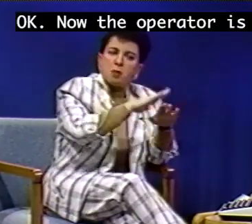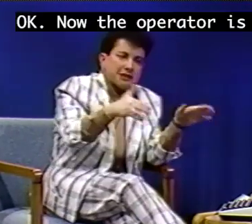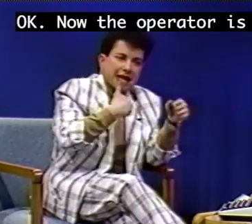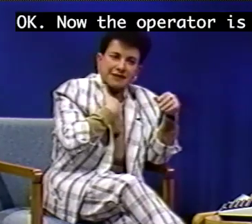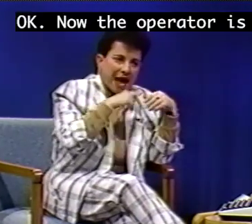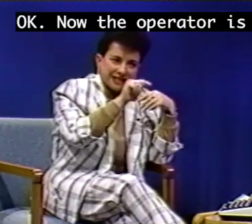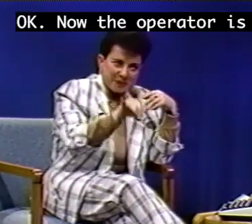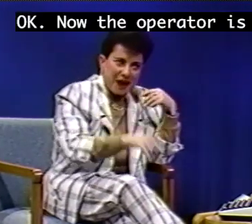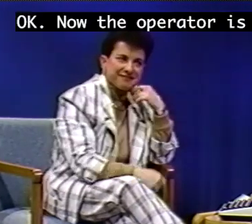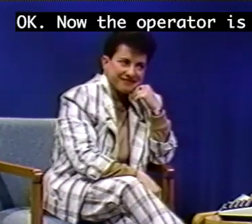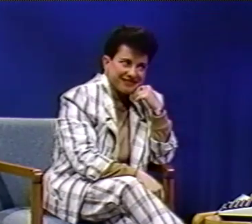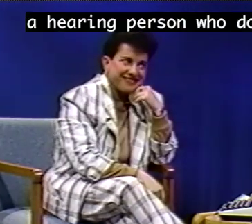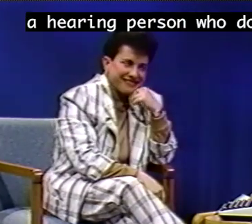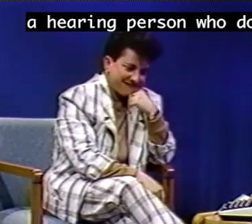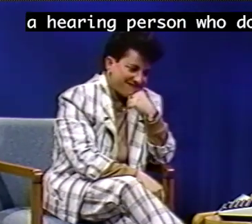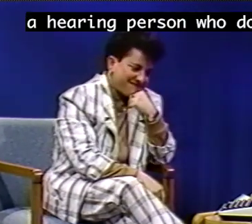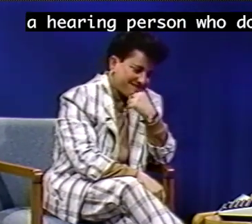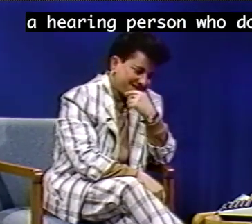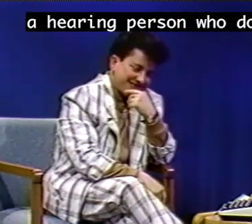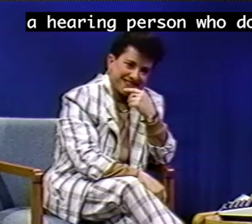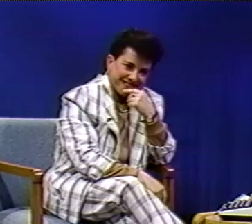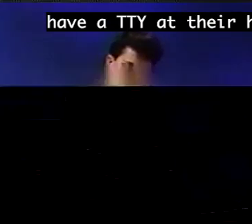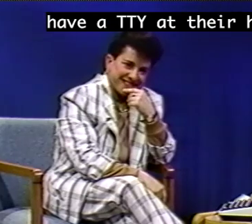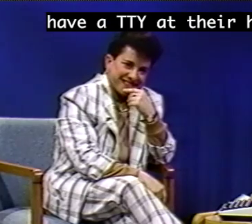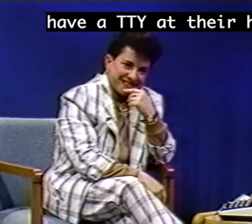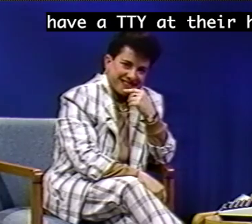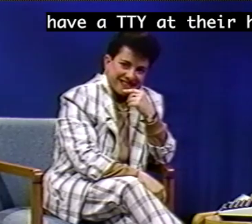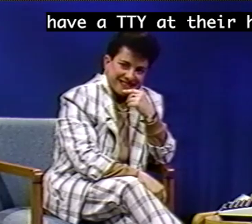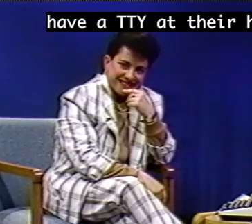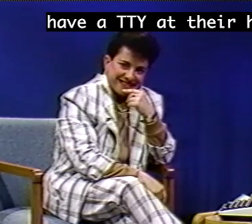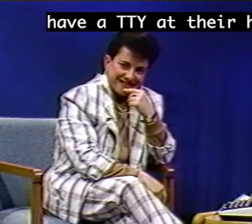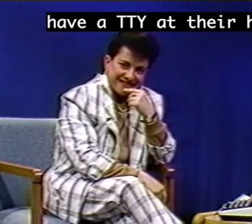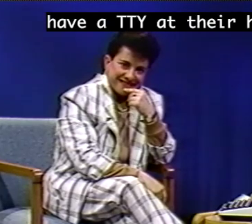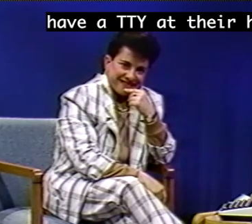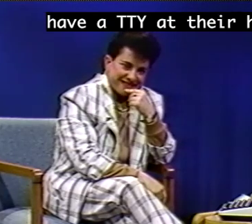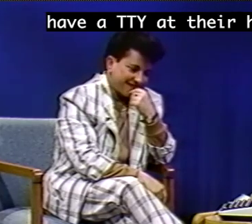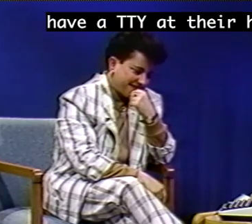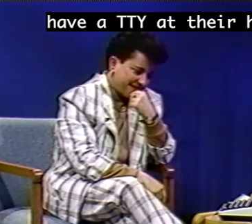Okay, now the operator is calling a hearing person who does not have a TTY at their home.